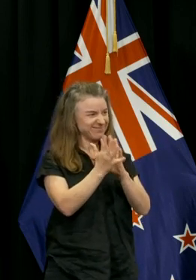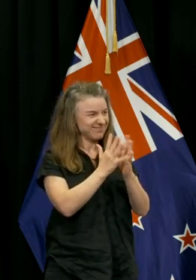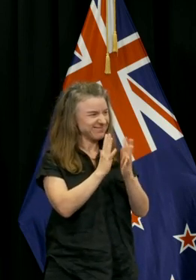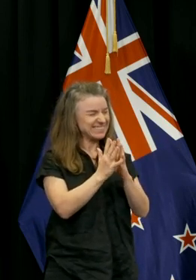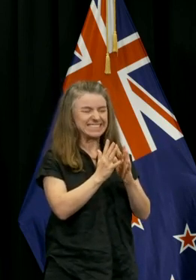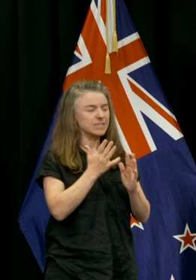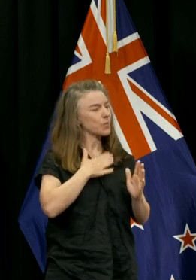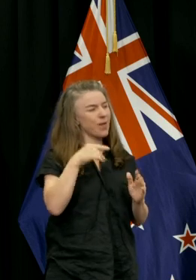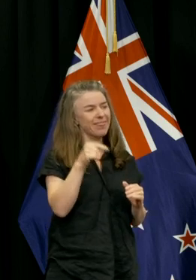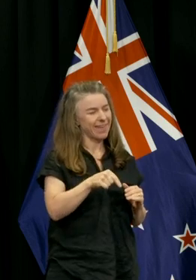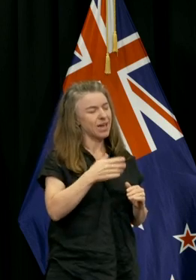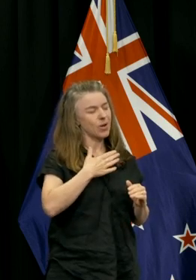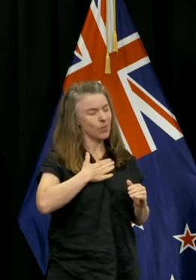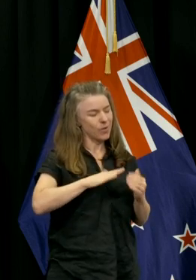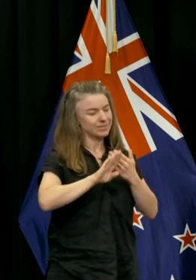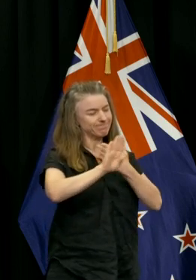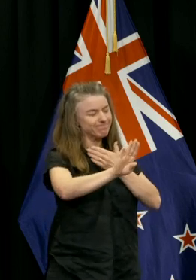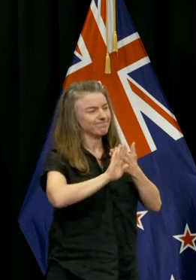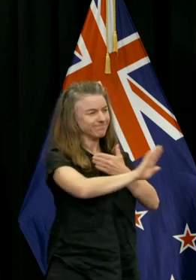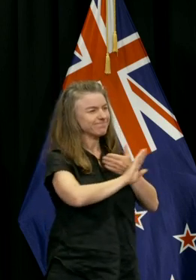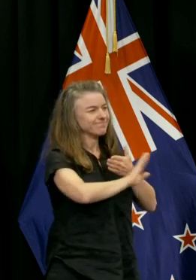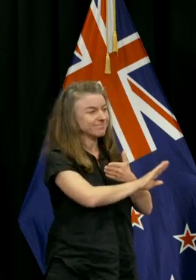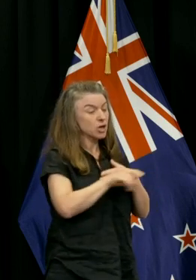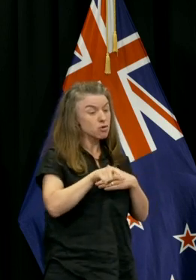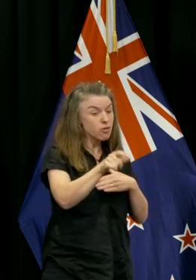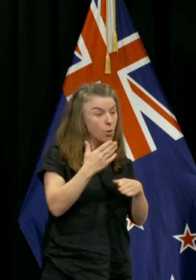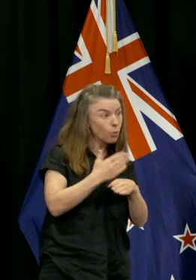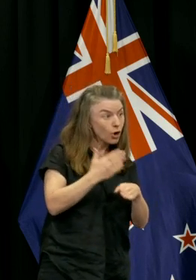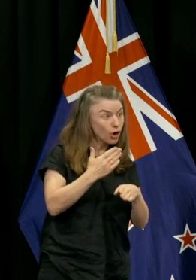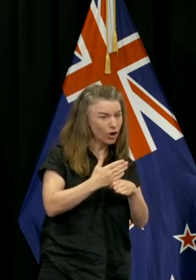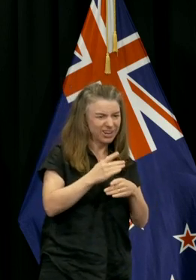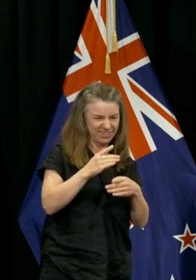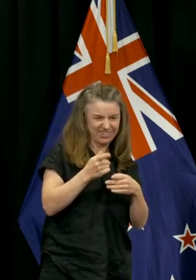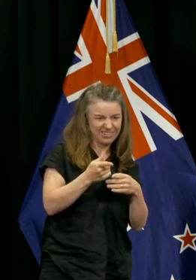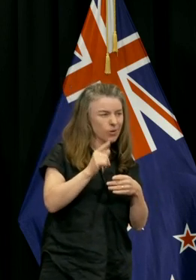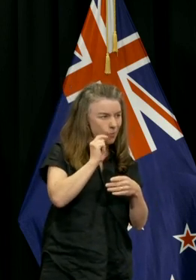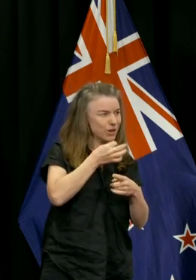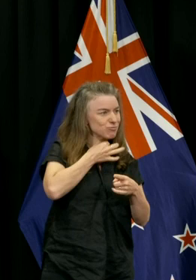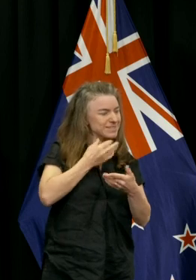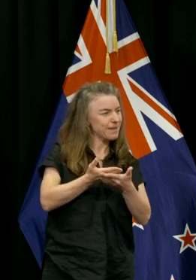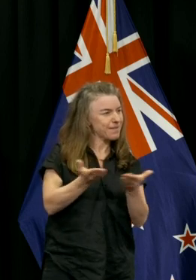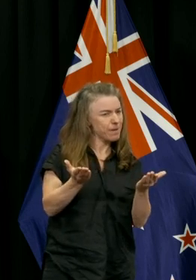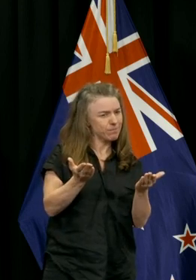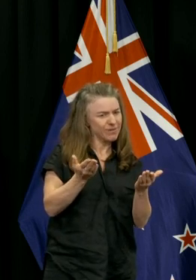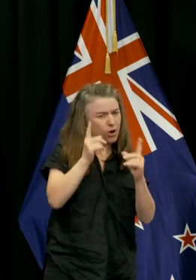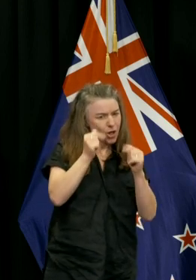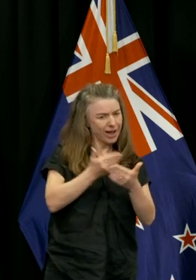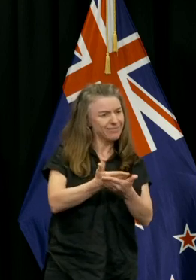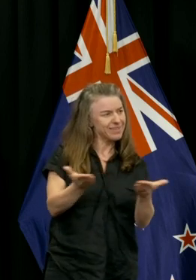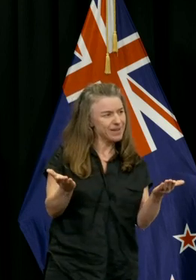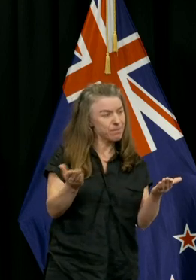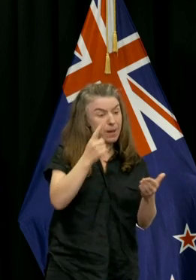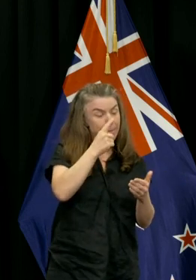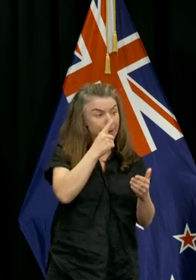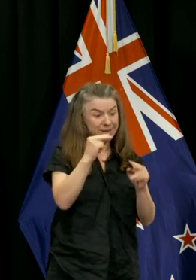working together. We need to be as mindful about their public health as we are anyone else's. So we are limiting